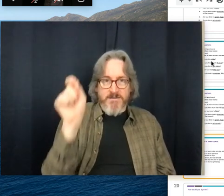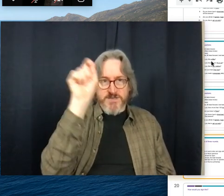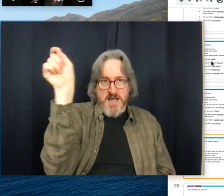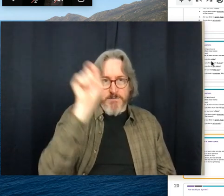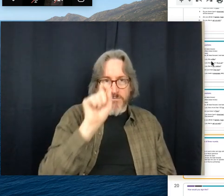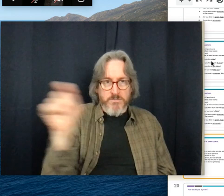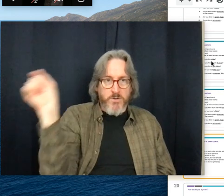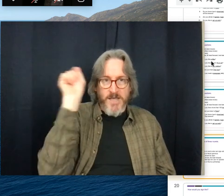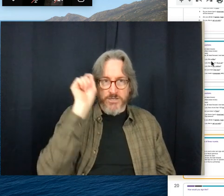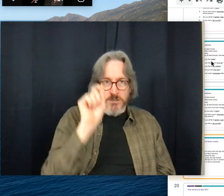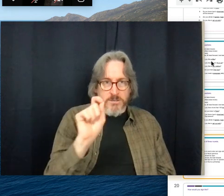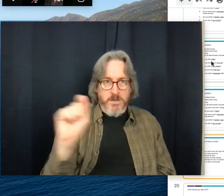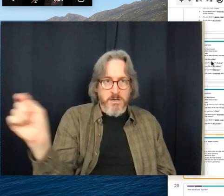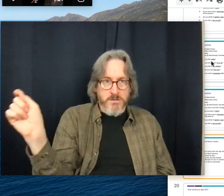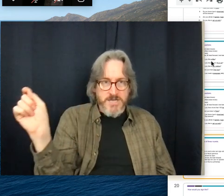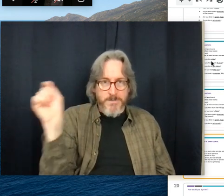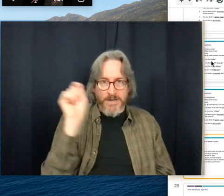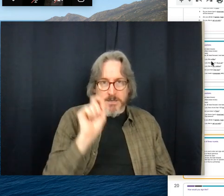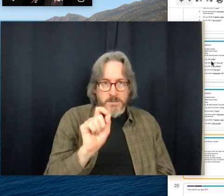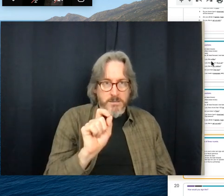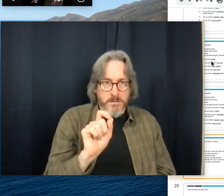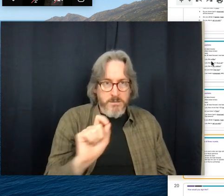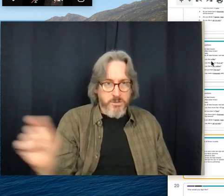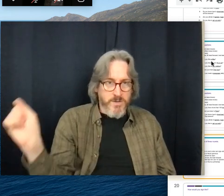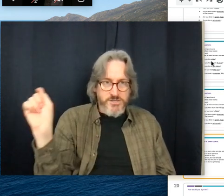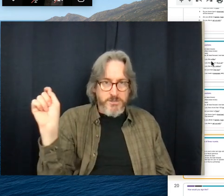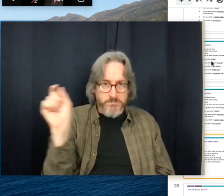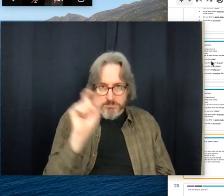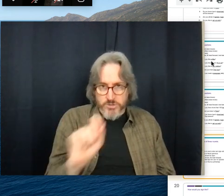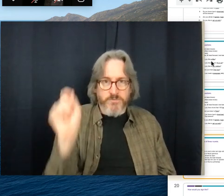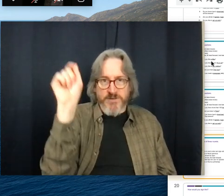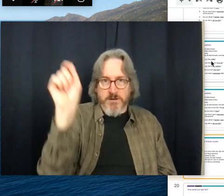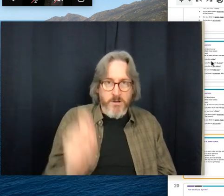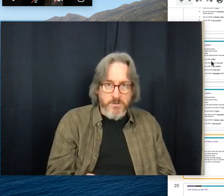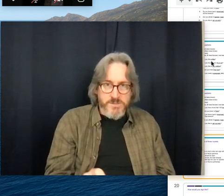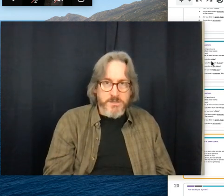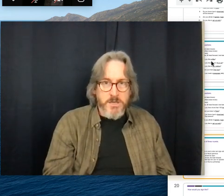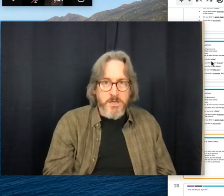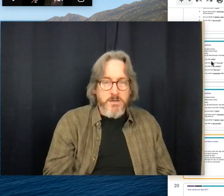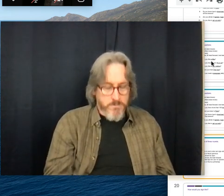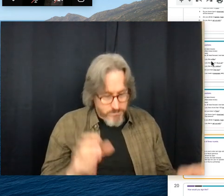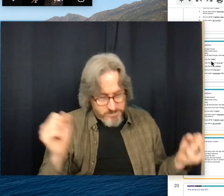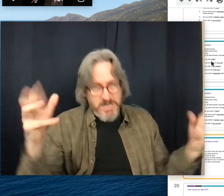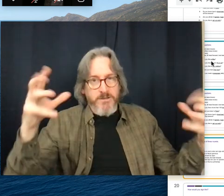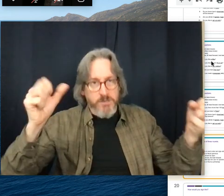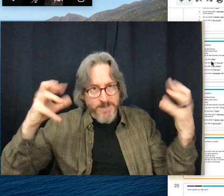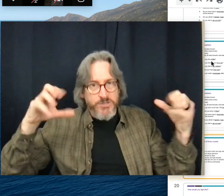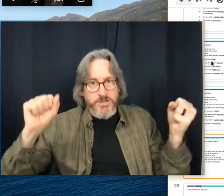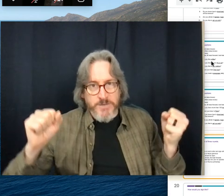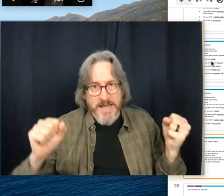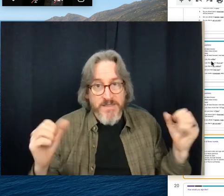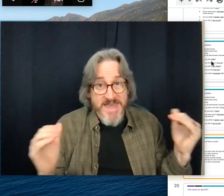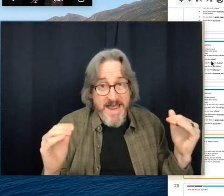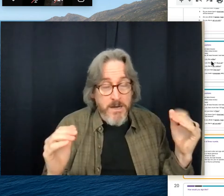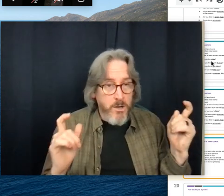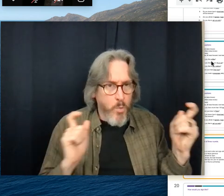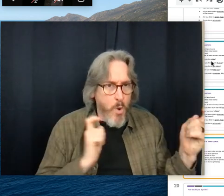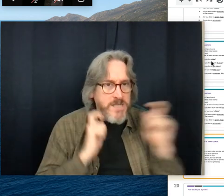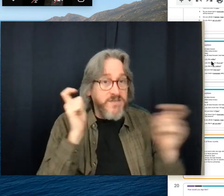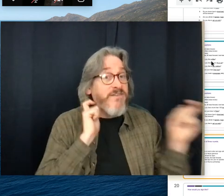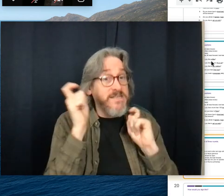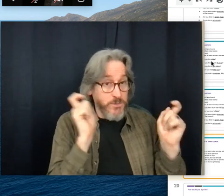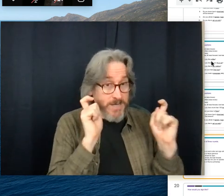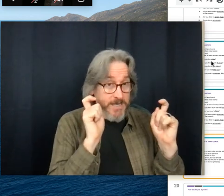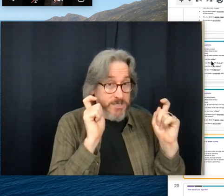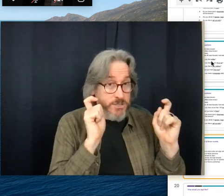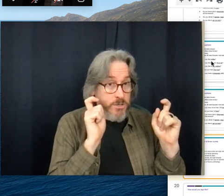I have time, location, topic, question? Figure out all those. Sign those, make sure you do that. Then,